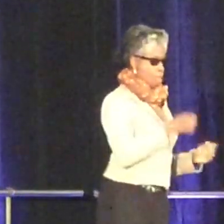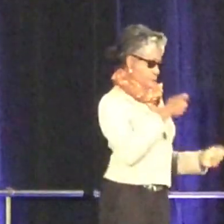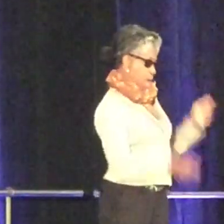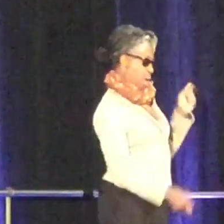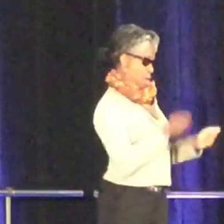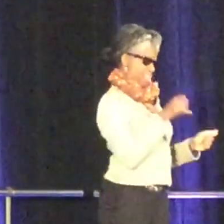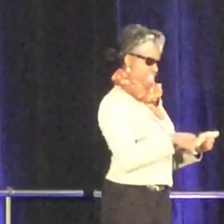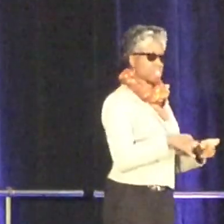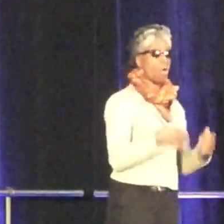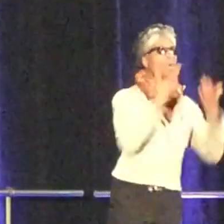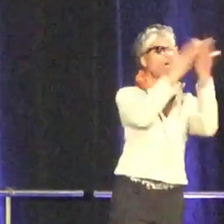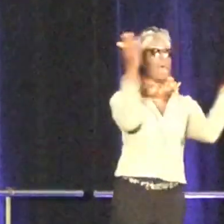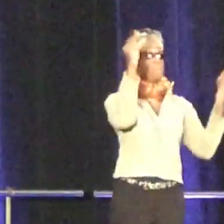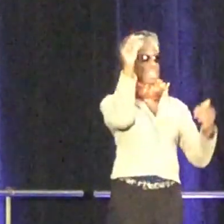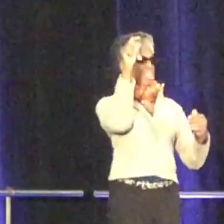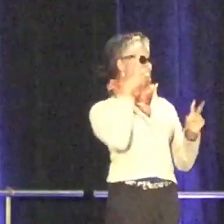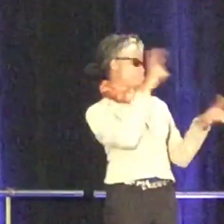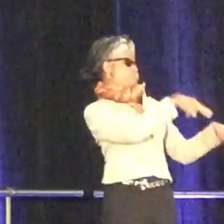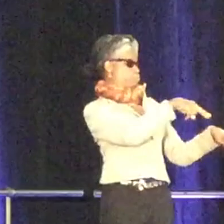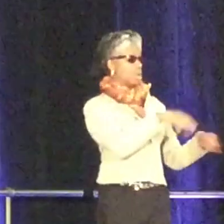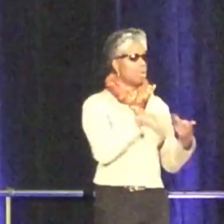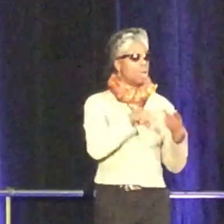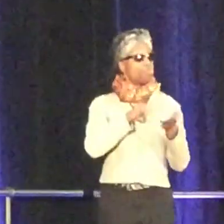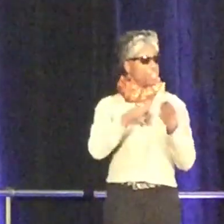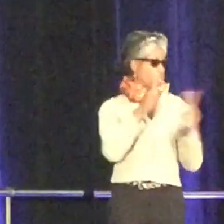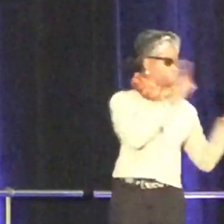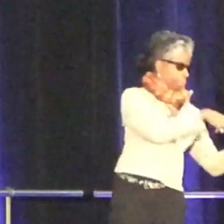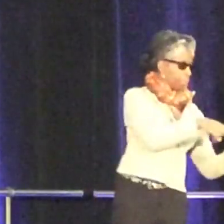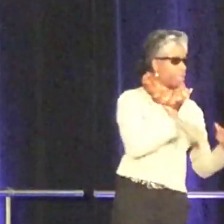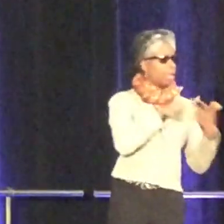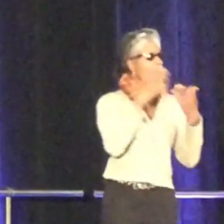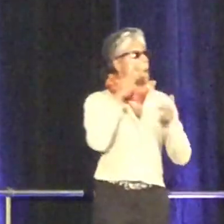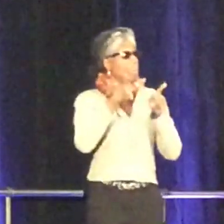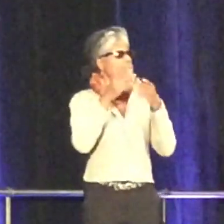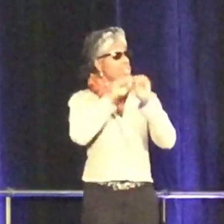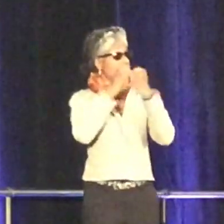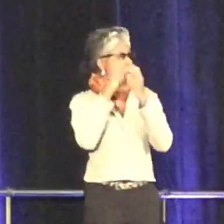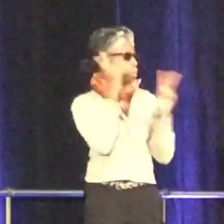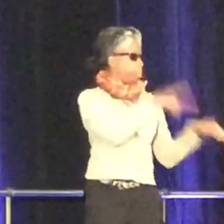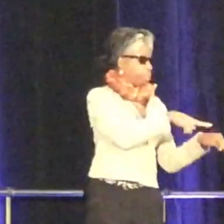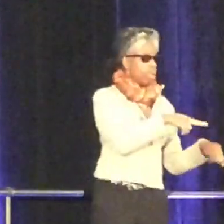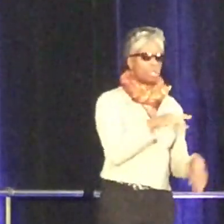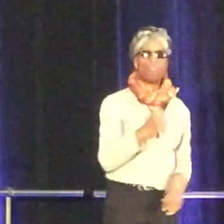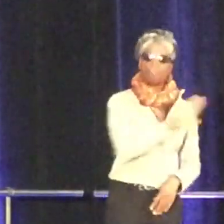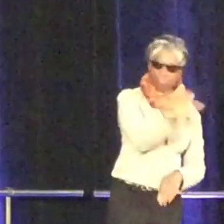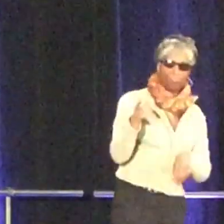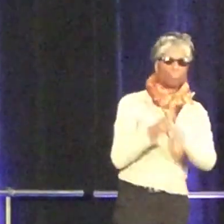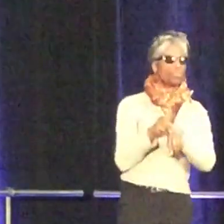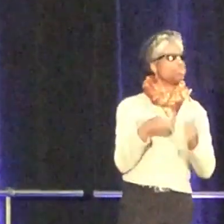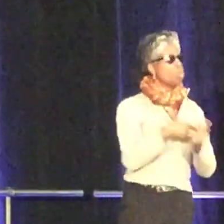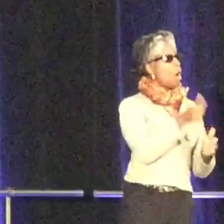debunk what the media says. We're going to debunk what the research says. We're going to show these kids there's another version. That's validation